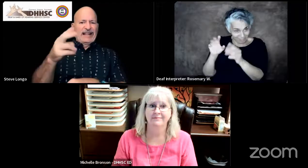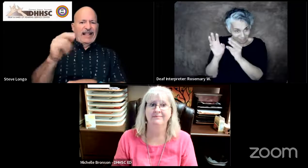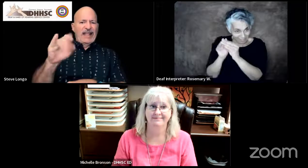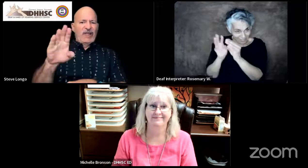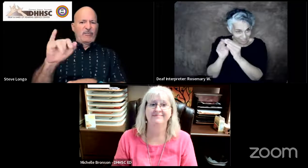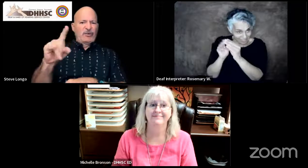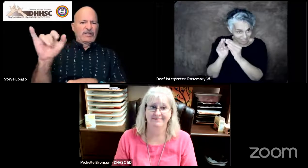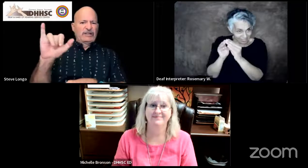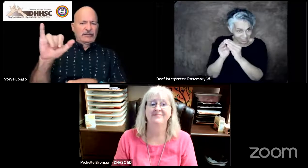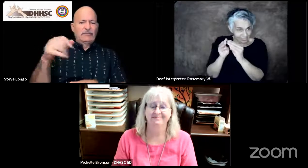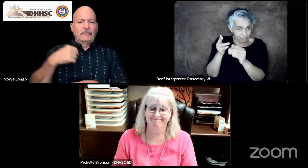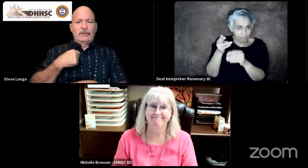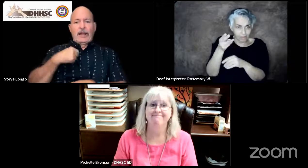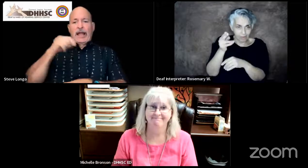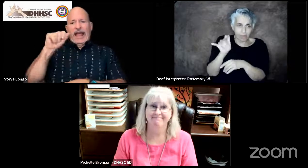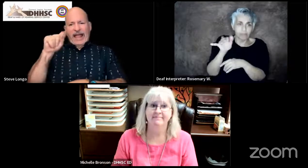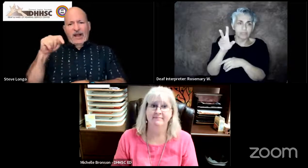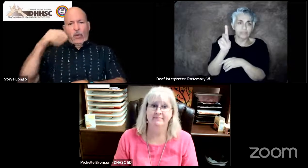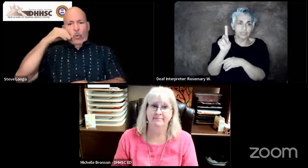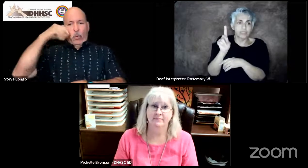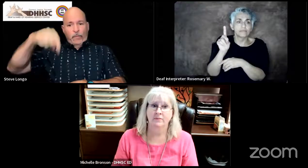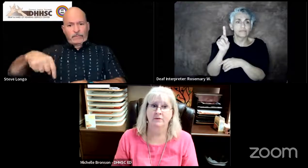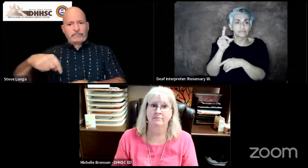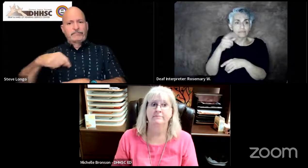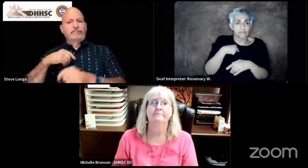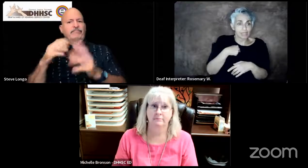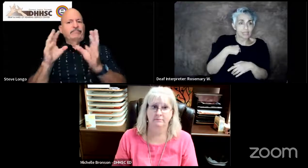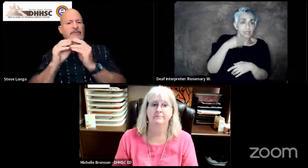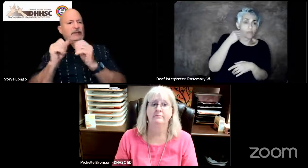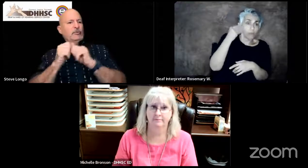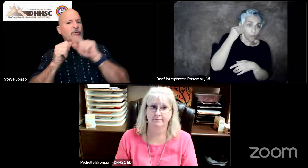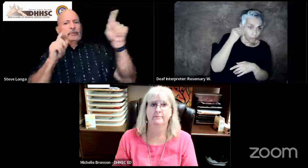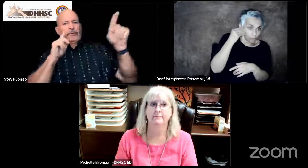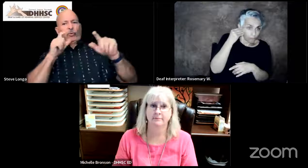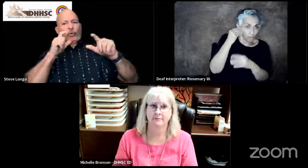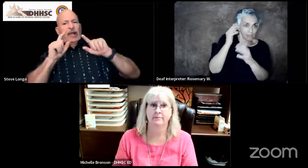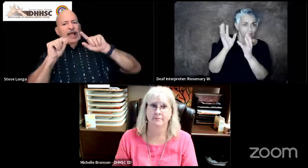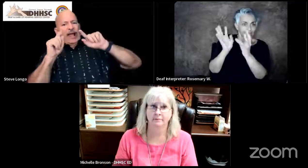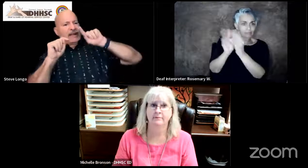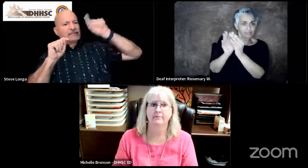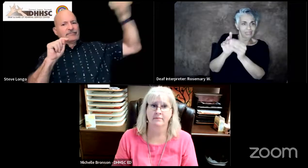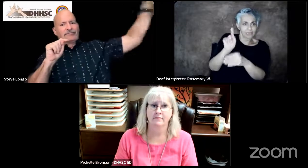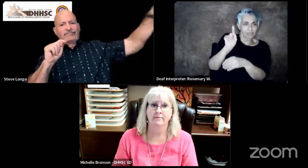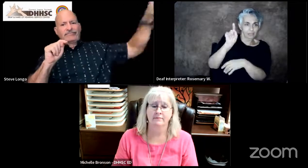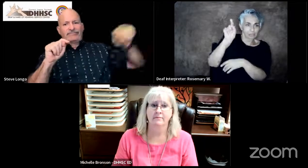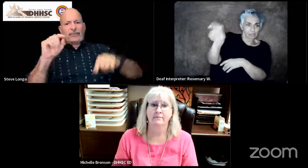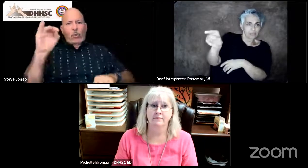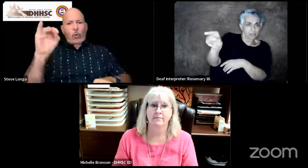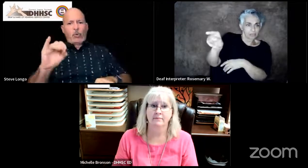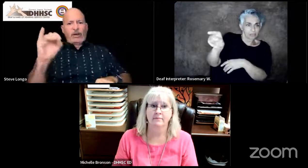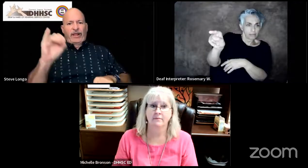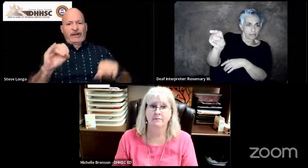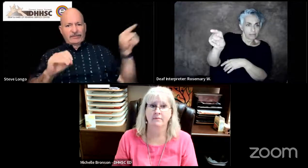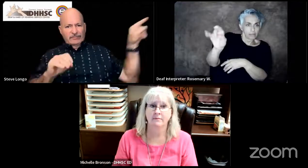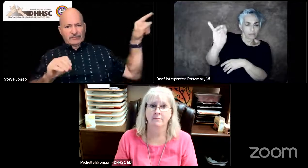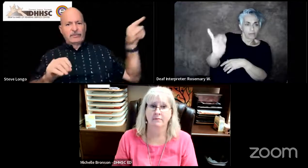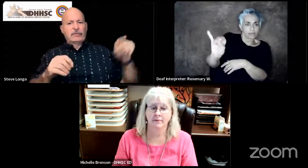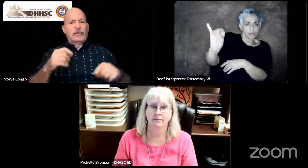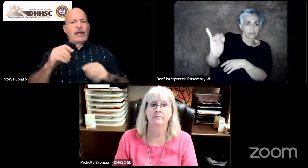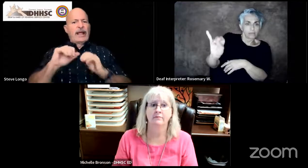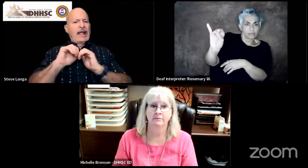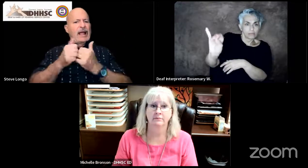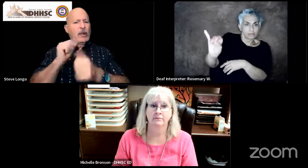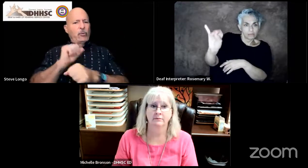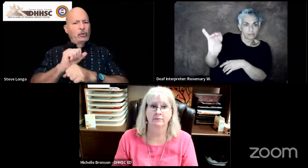under the CPUC. And they have hybrid meetings at home, but I am at home